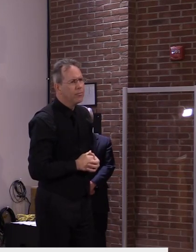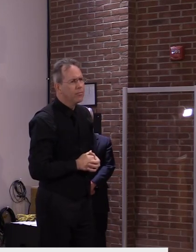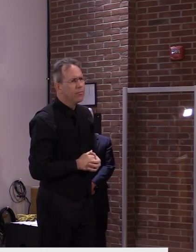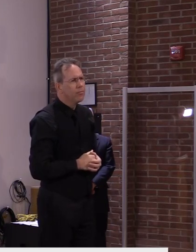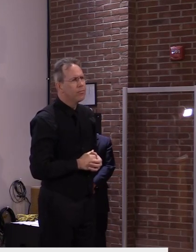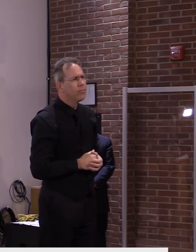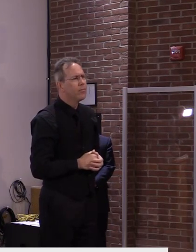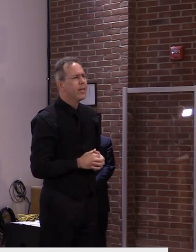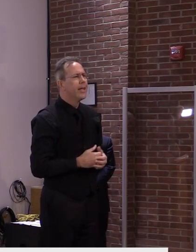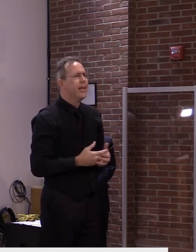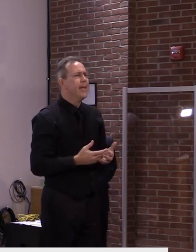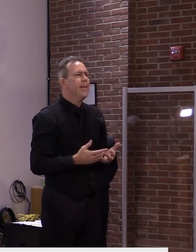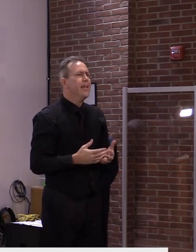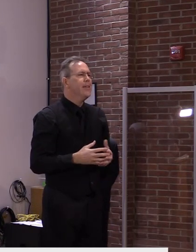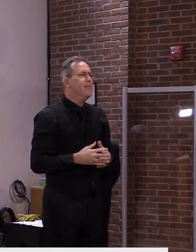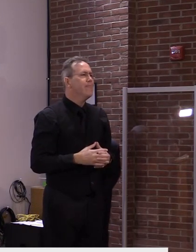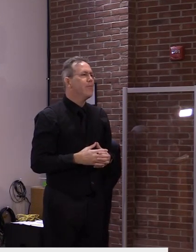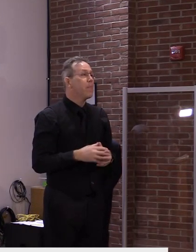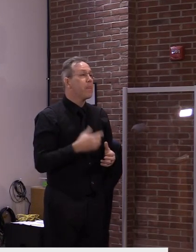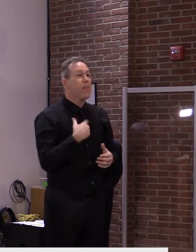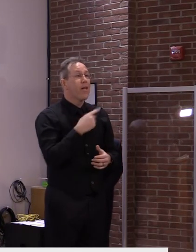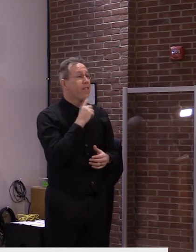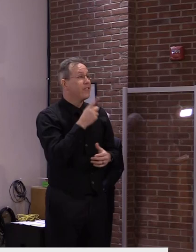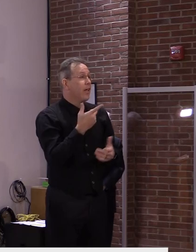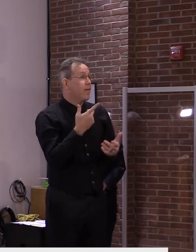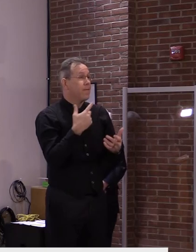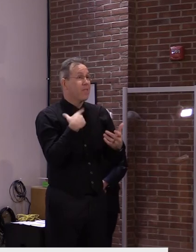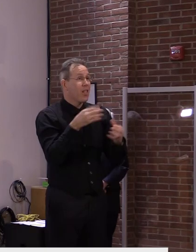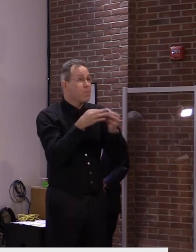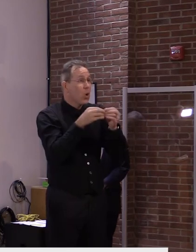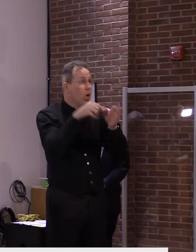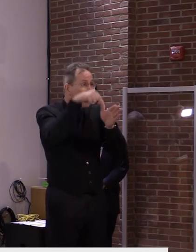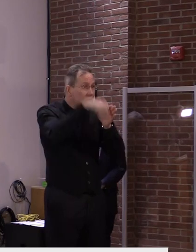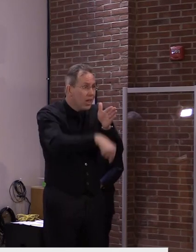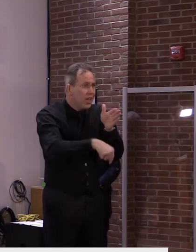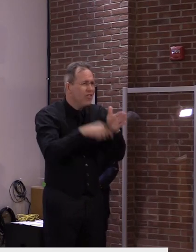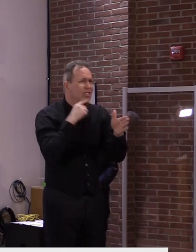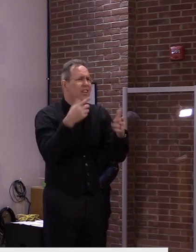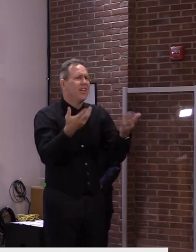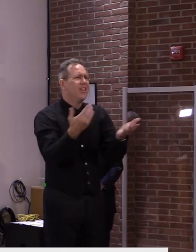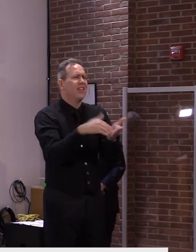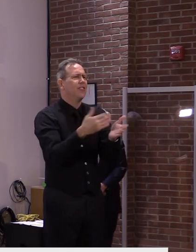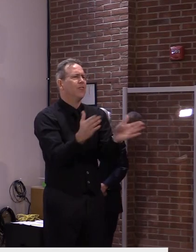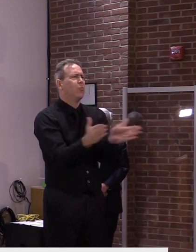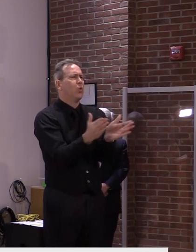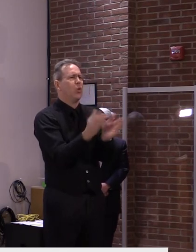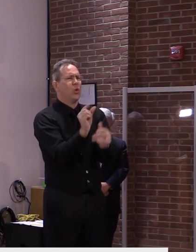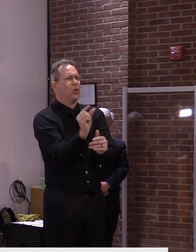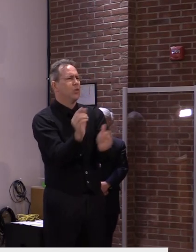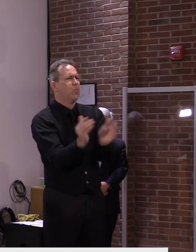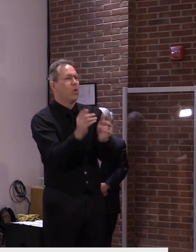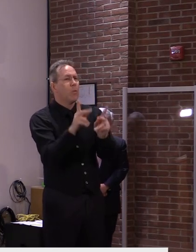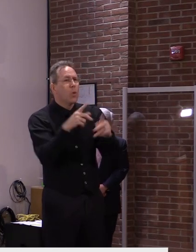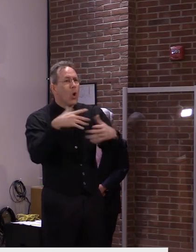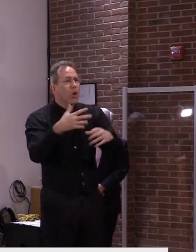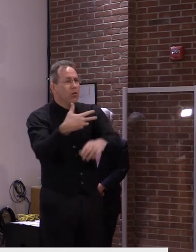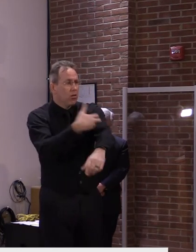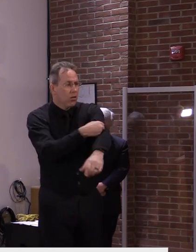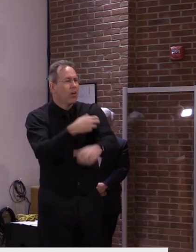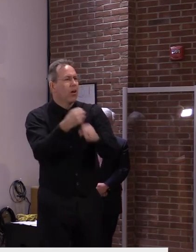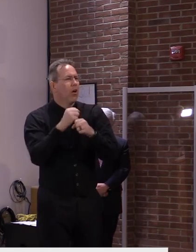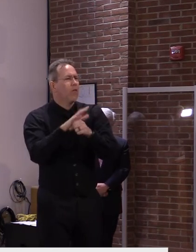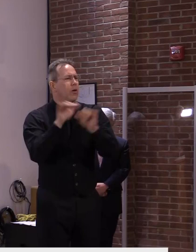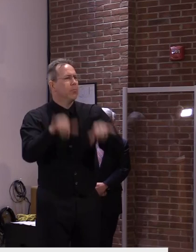I'm sure I'll be able to tell you much more at some later time in the pandemic when there's enough cases that have